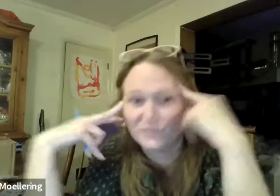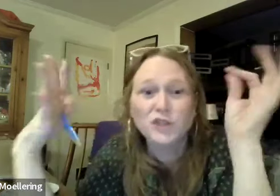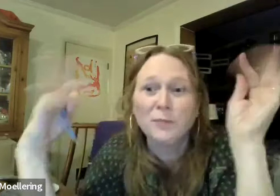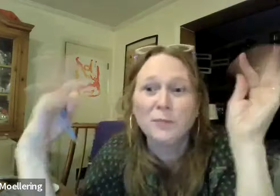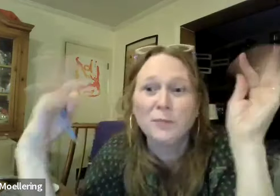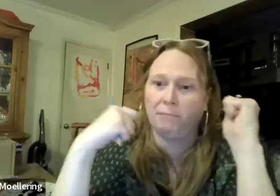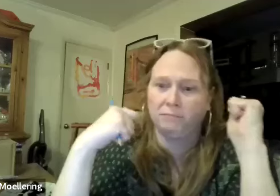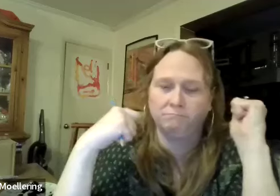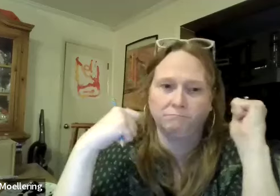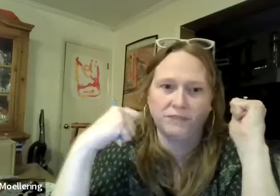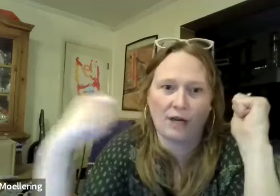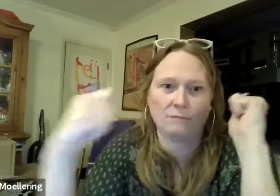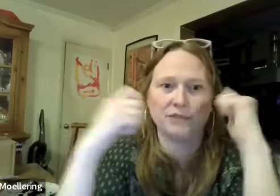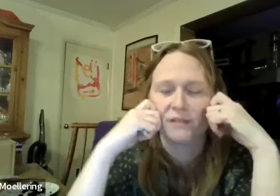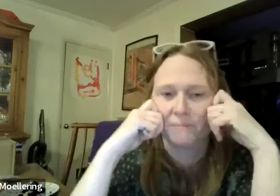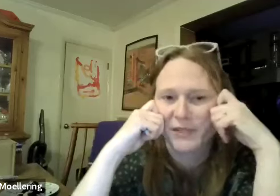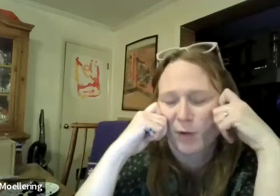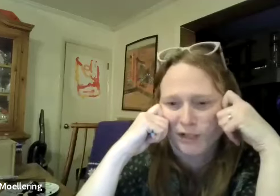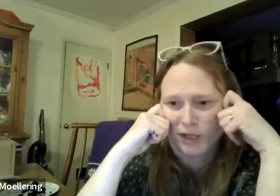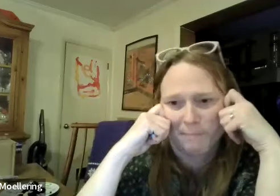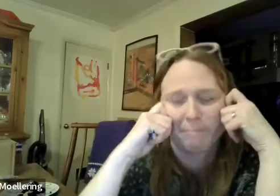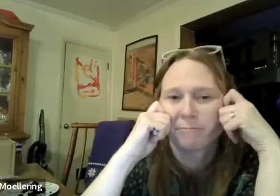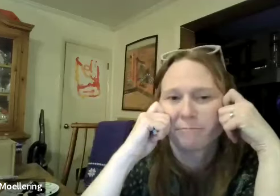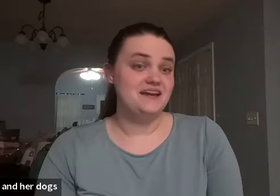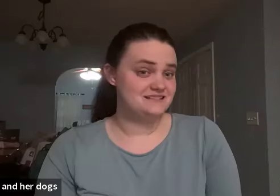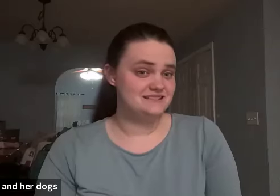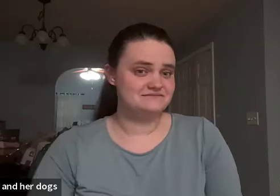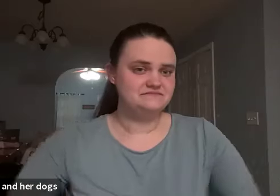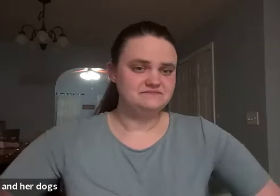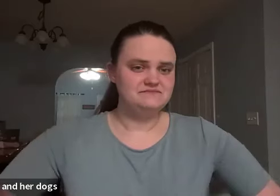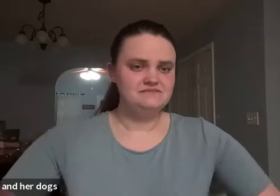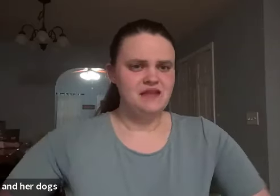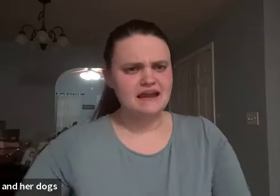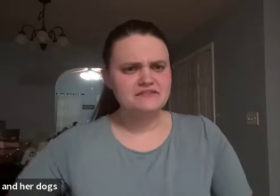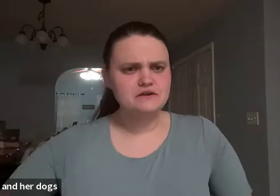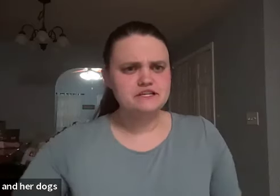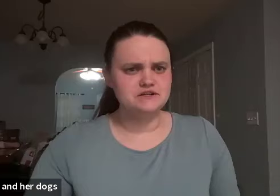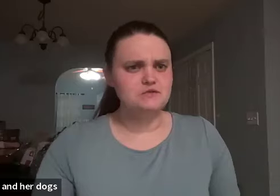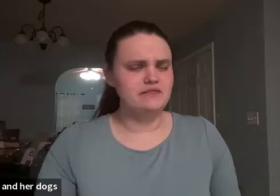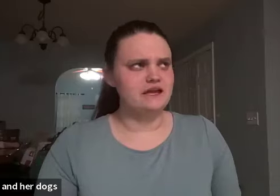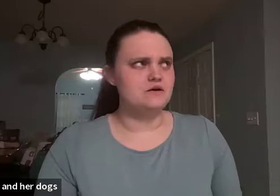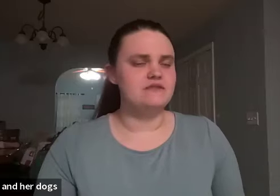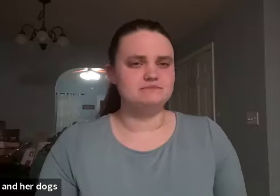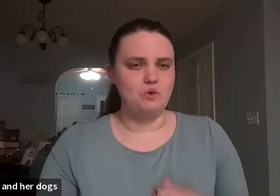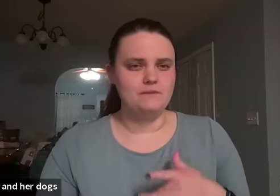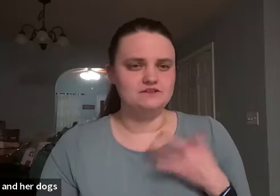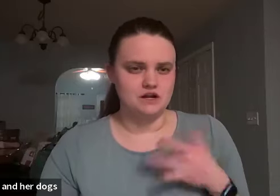could trip you up. No, just surprise you. Do something Yes. different. Yeah. And I think we do one later on that's more about talking